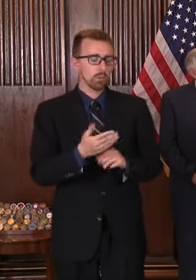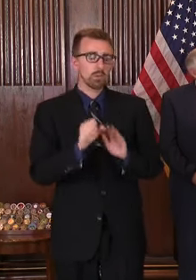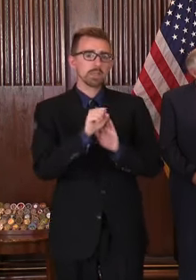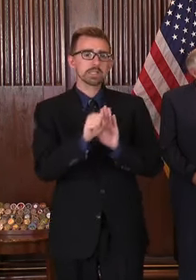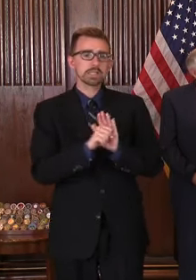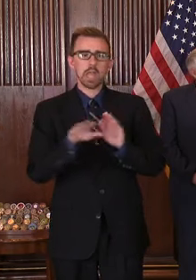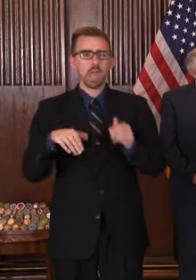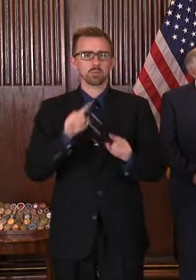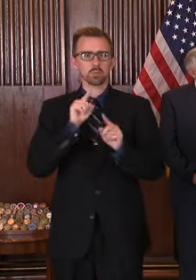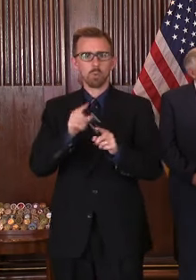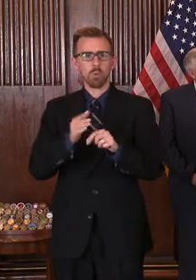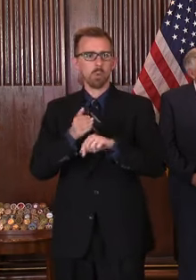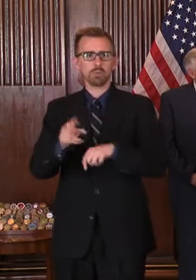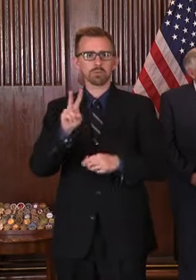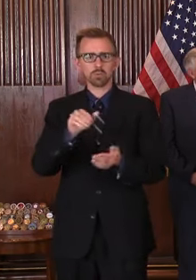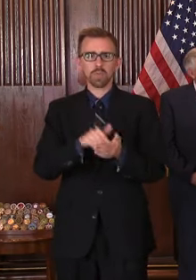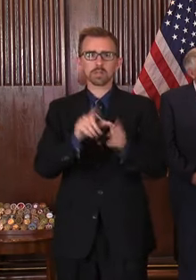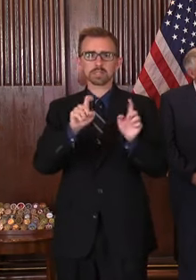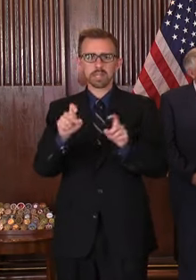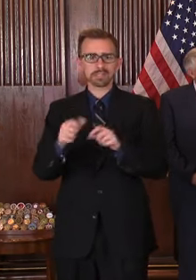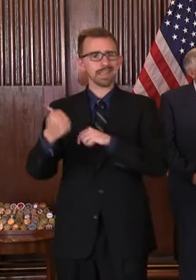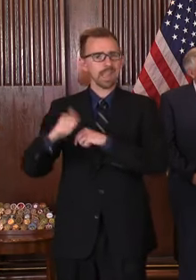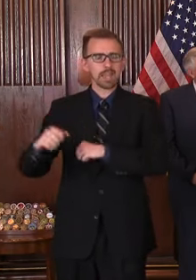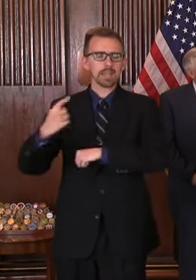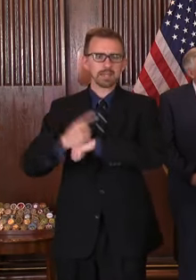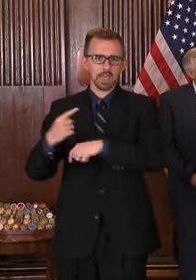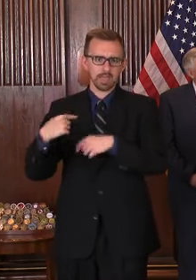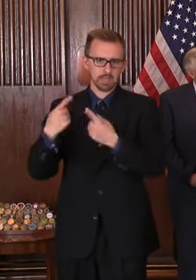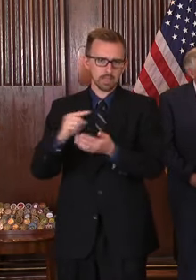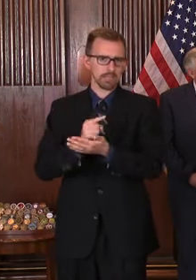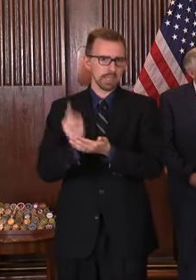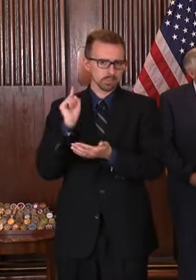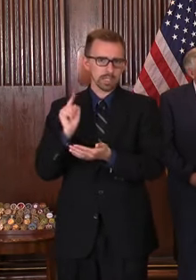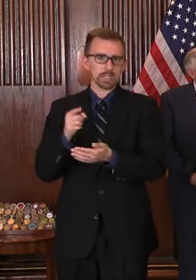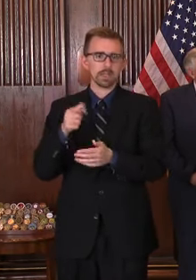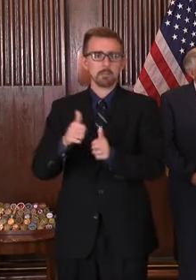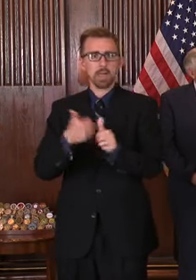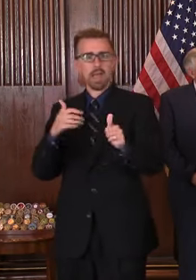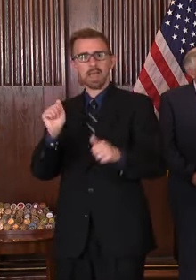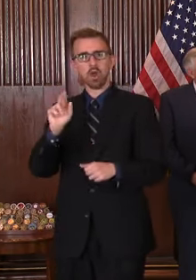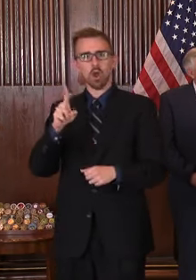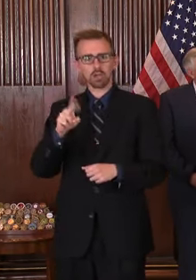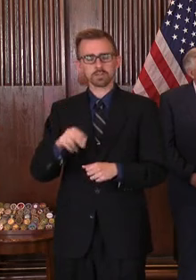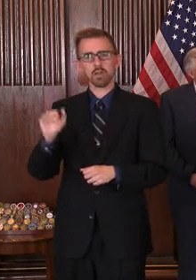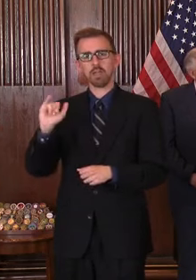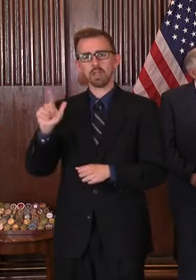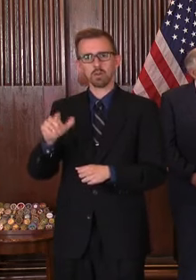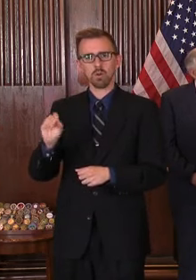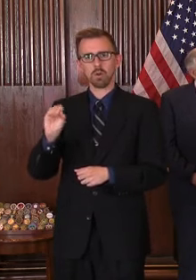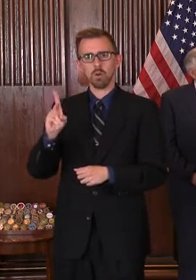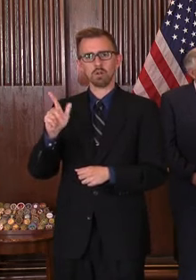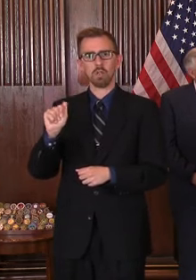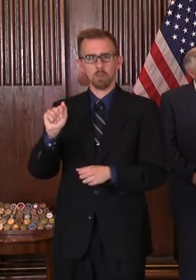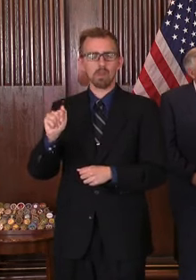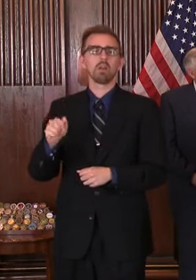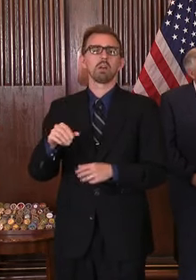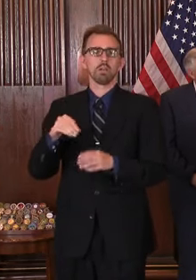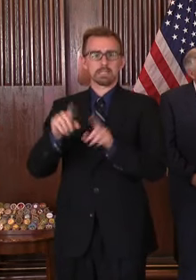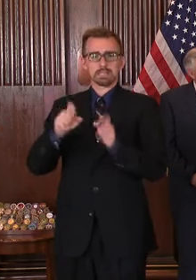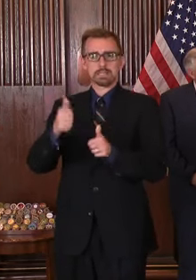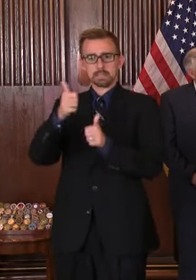hasn't reported more than 2,000 tests on any day in the past week and has fallen behind Arkansas, Illinois, and Oklahoma in testing per